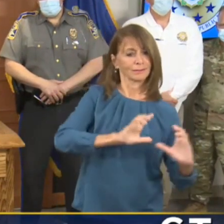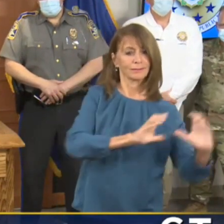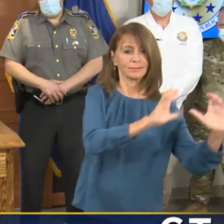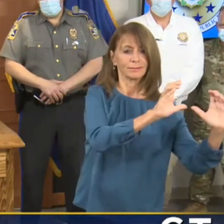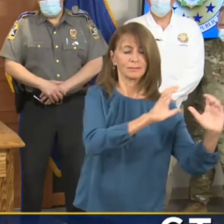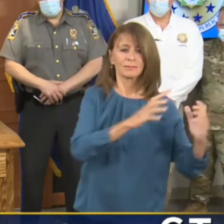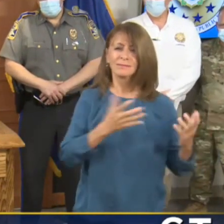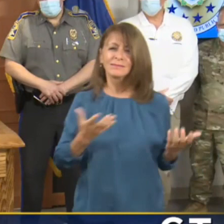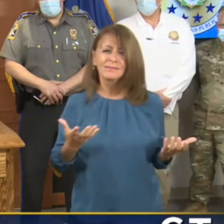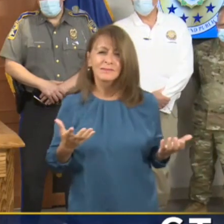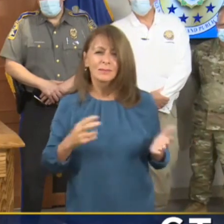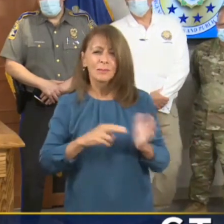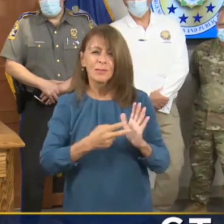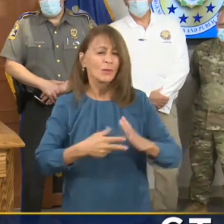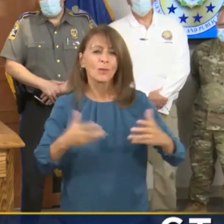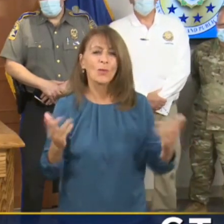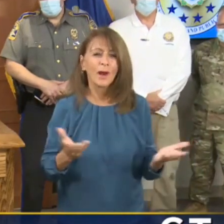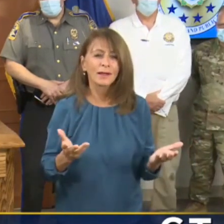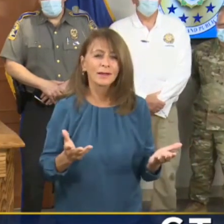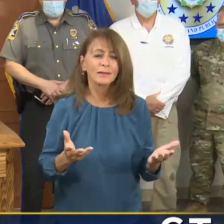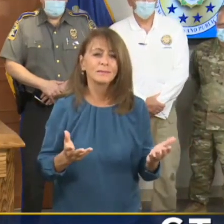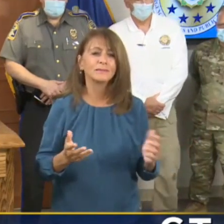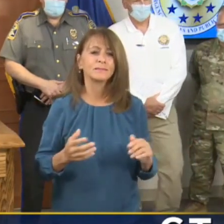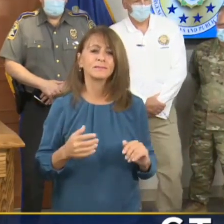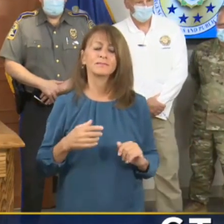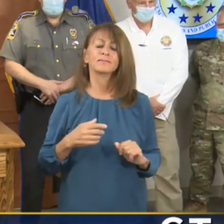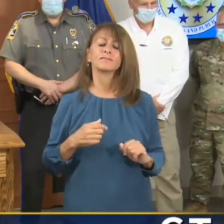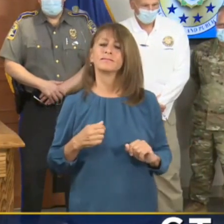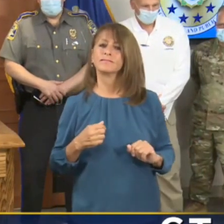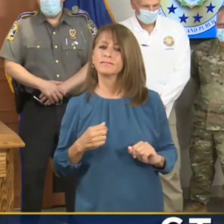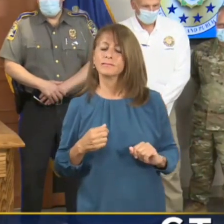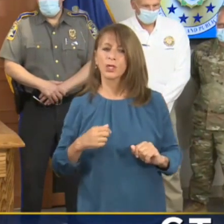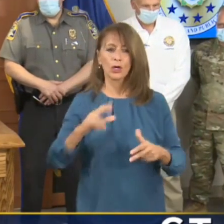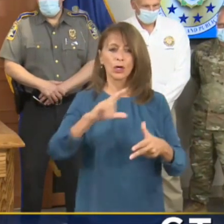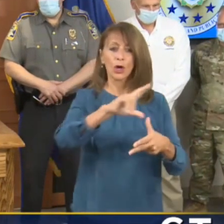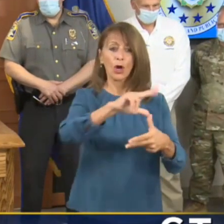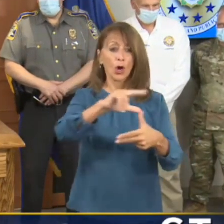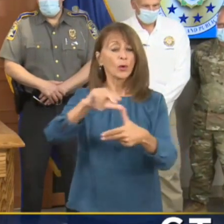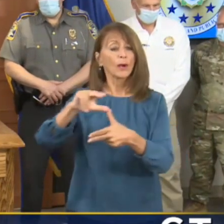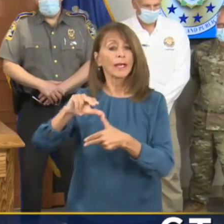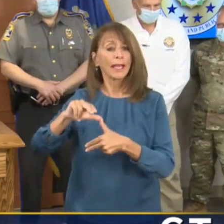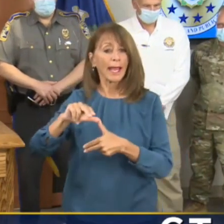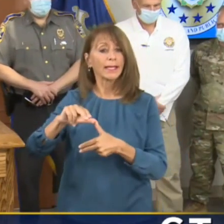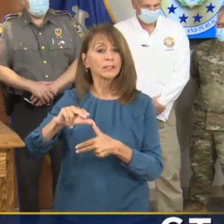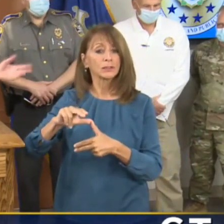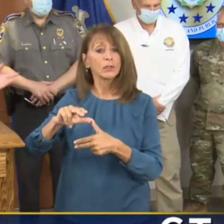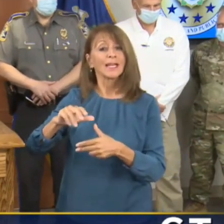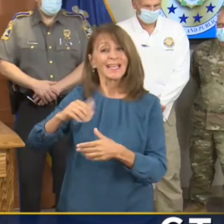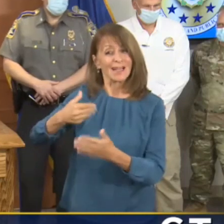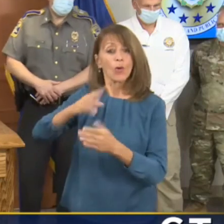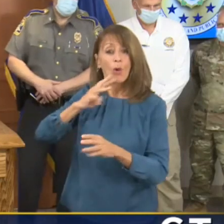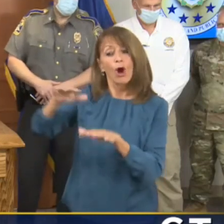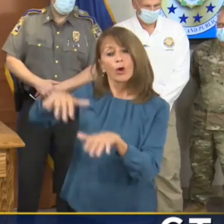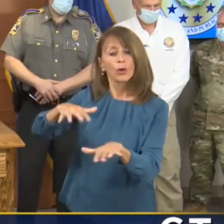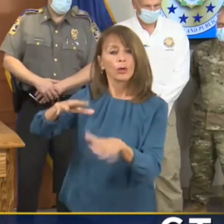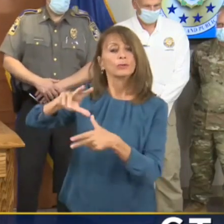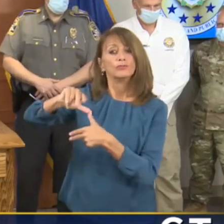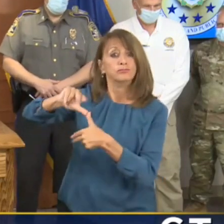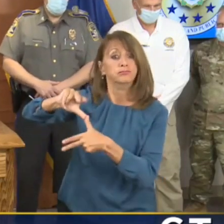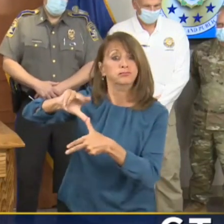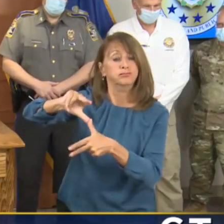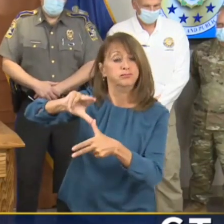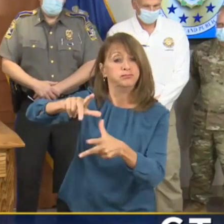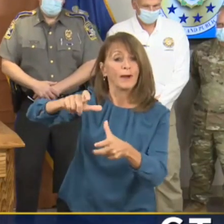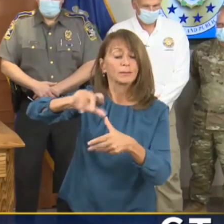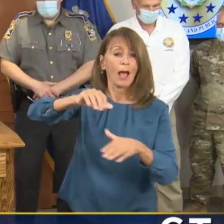that mean? I've had it explained to me that hurricanes pick up speed when they're over water. They lose